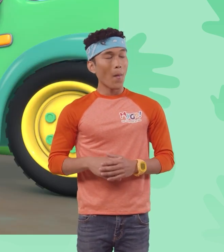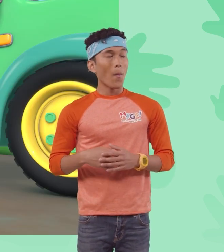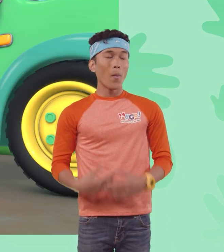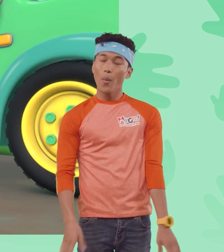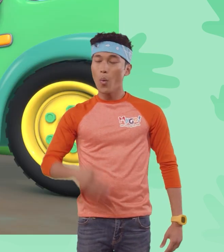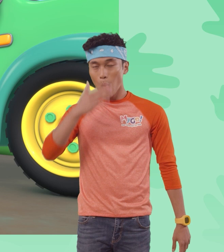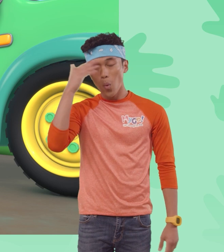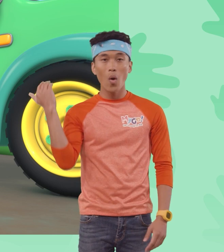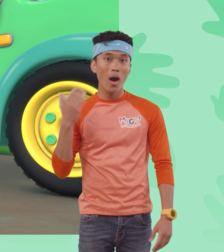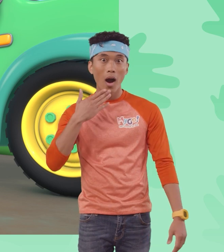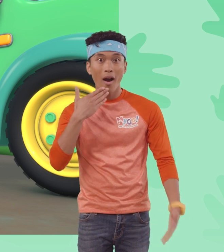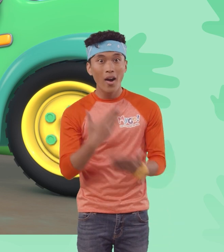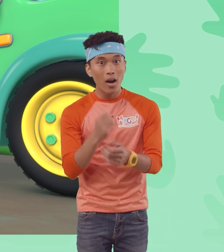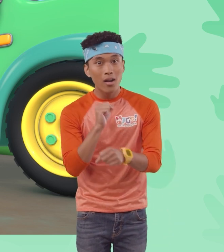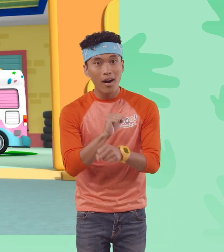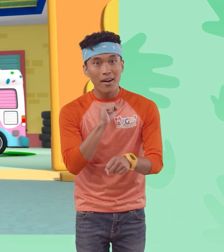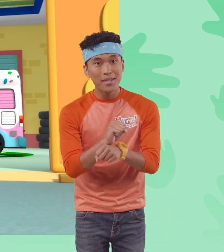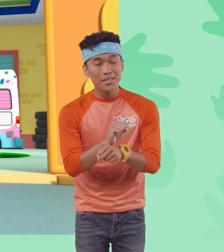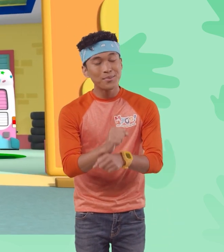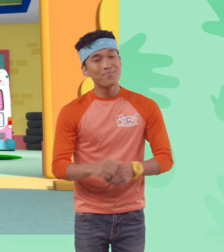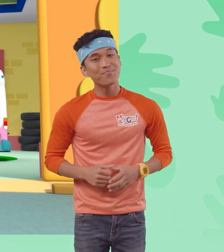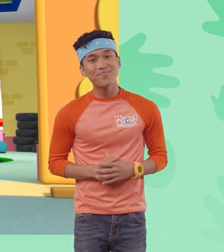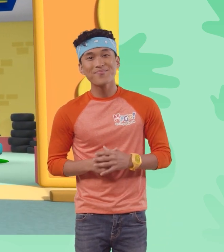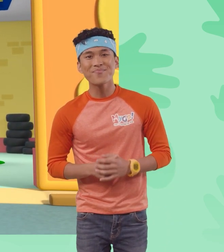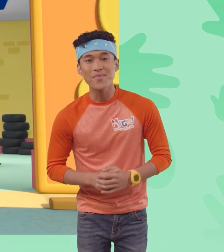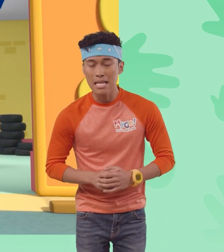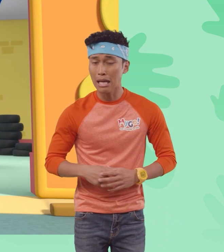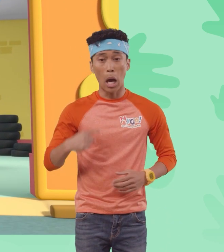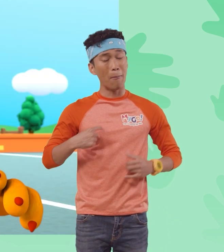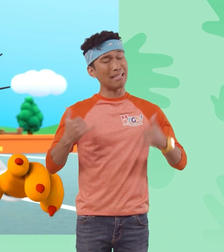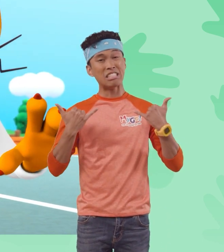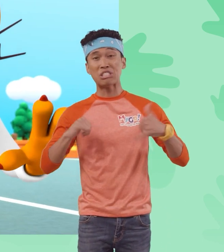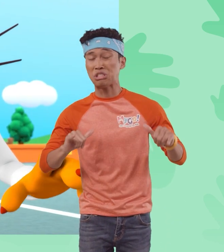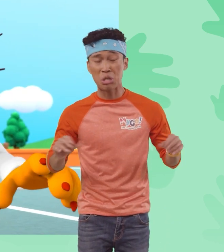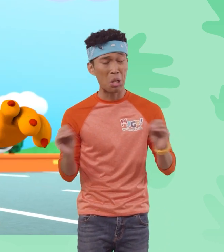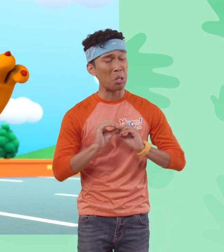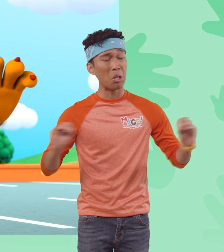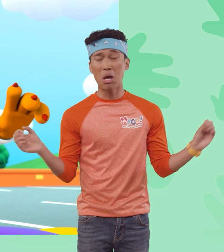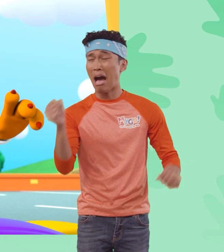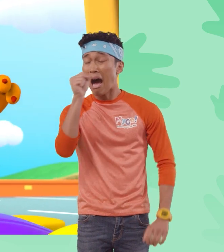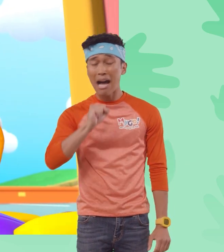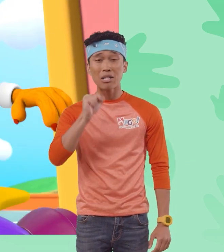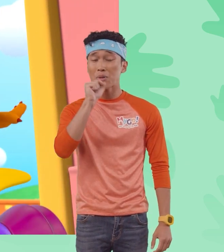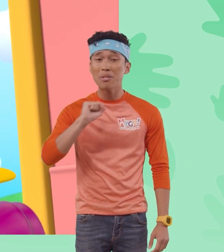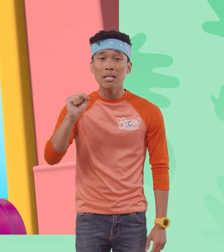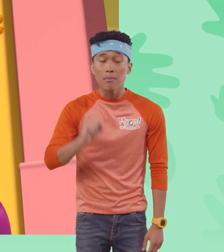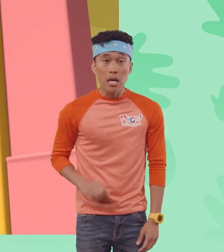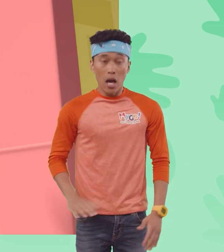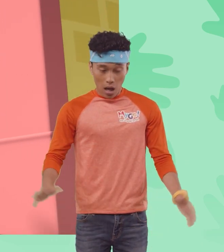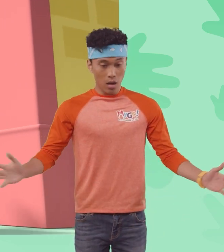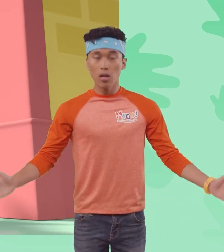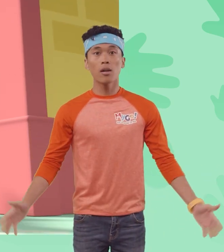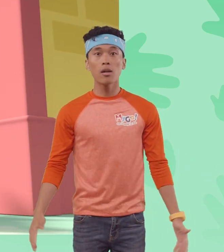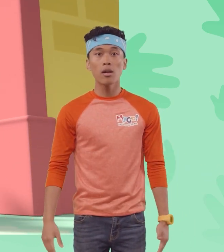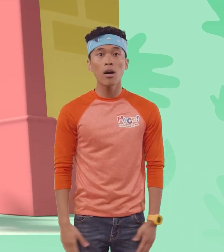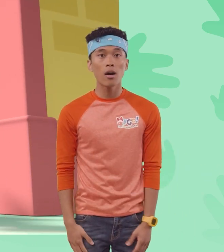Phew! Well done, Blue. I still haven't had my ice cream!